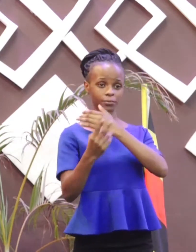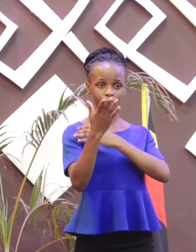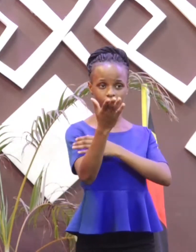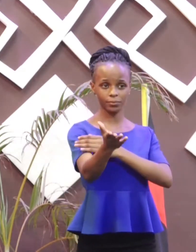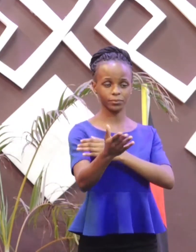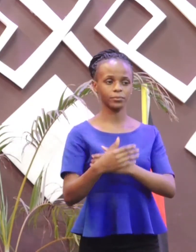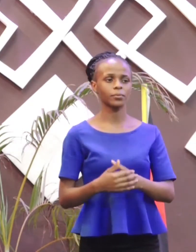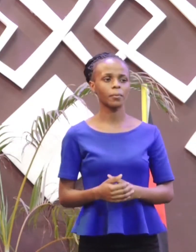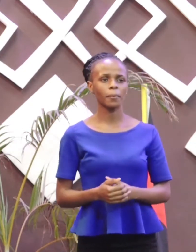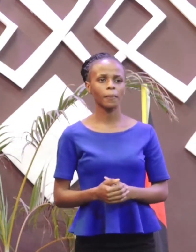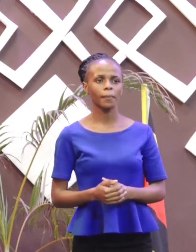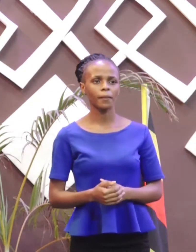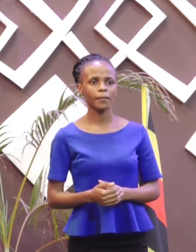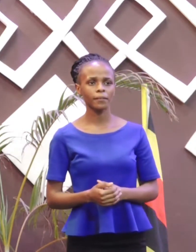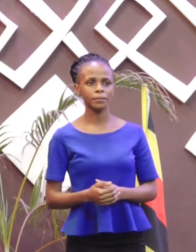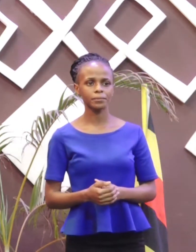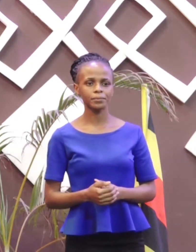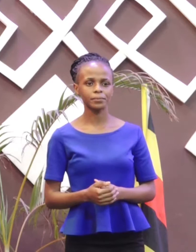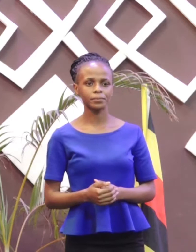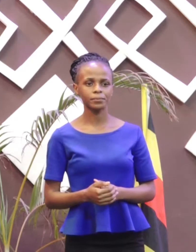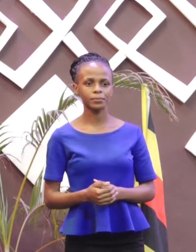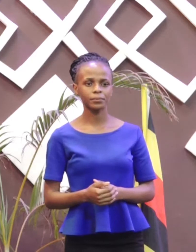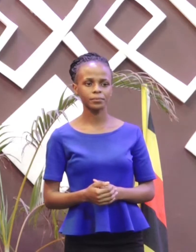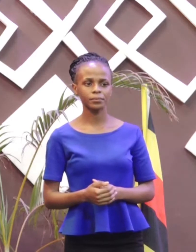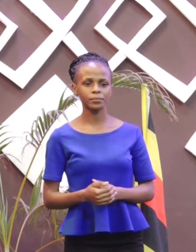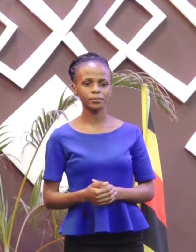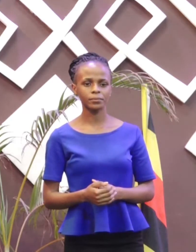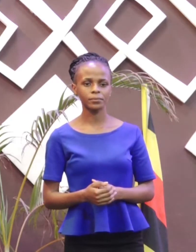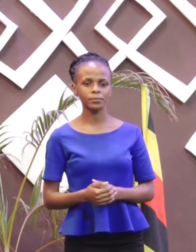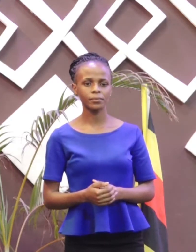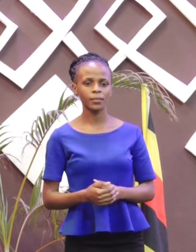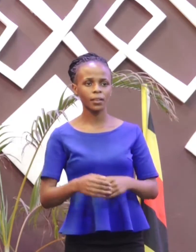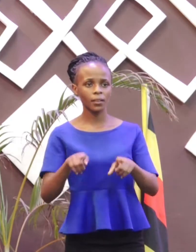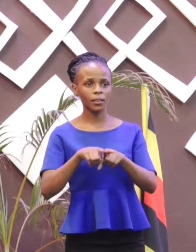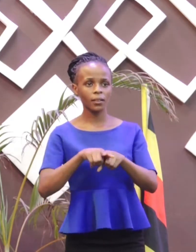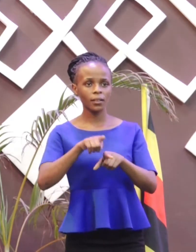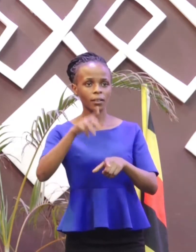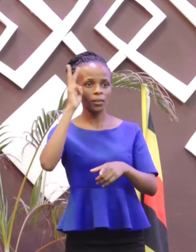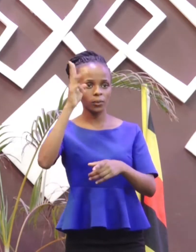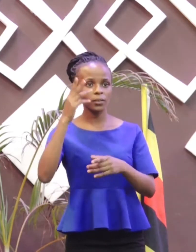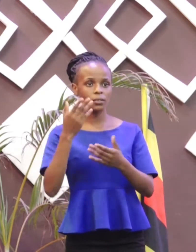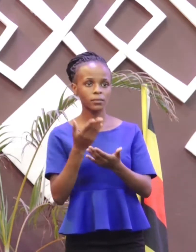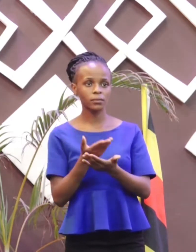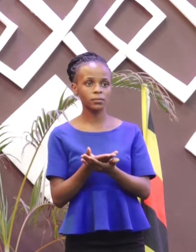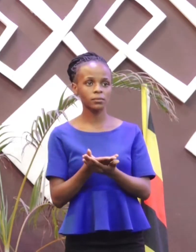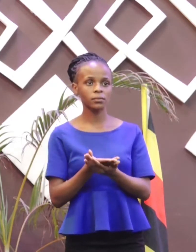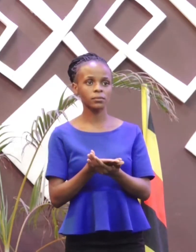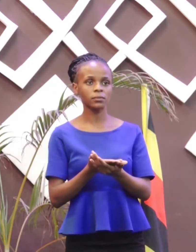God when he was bringing this vision comes to pass. Nja kusaba mumpe version